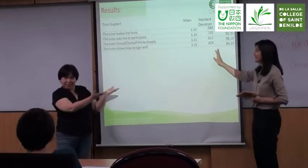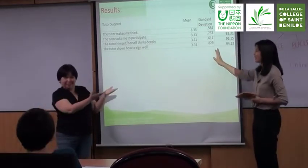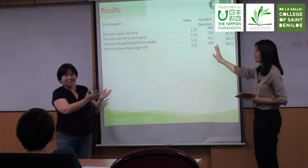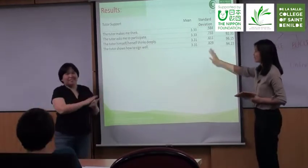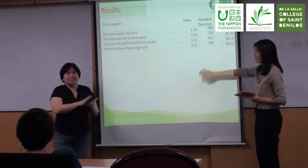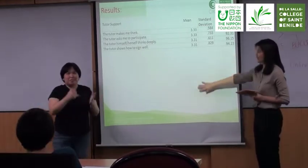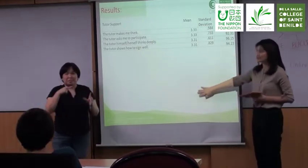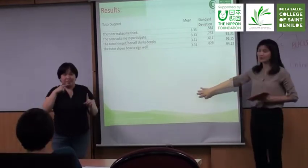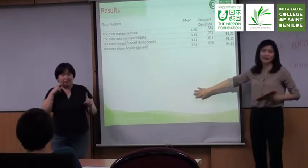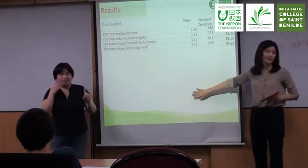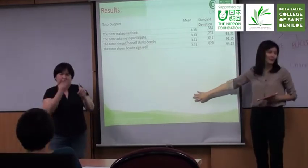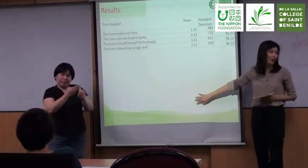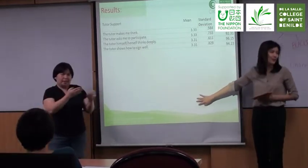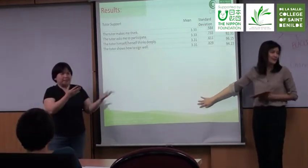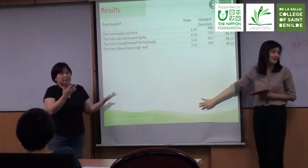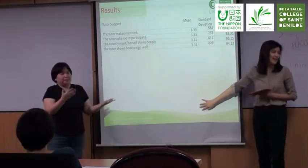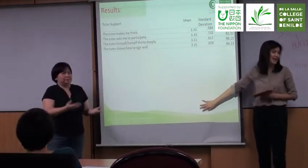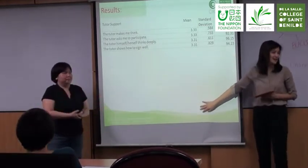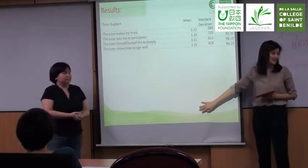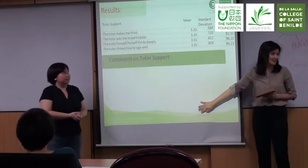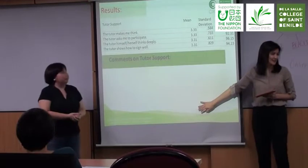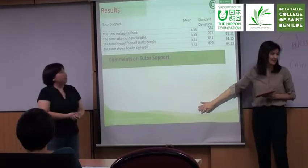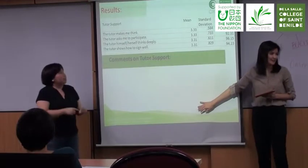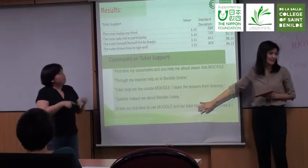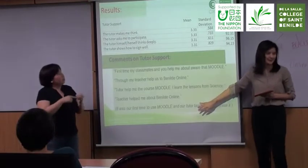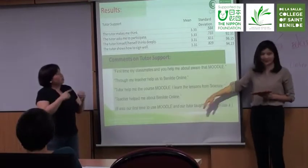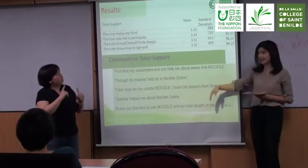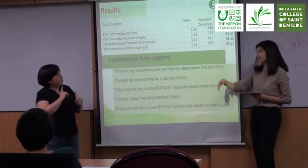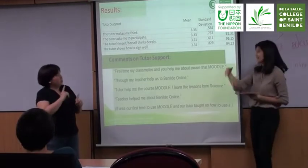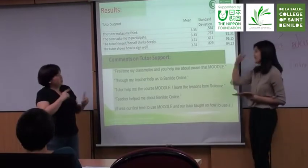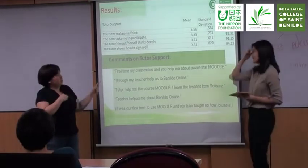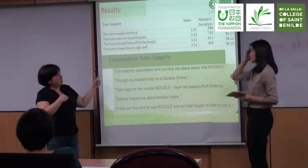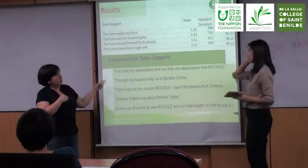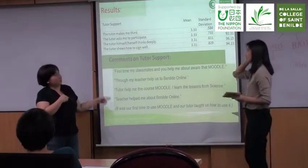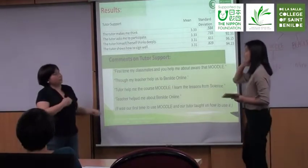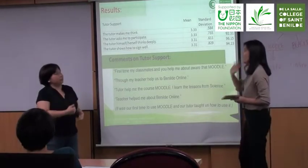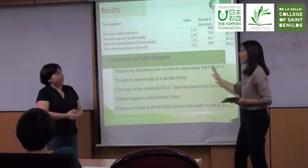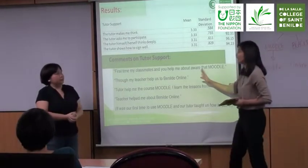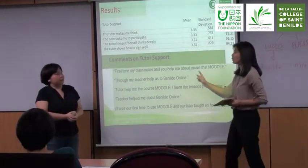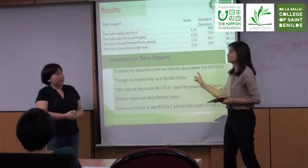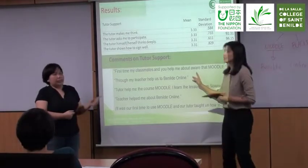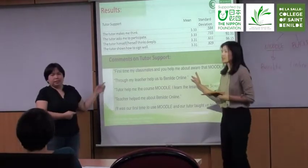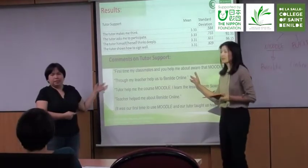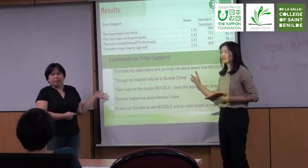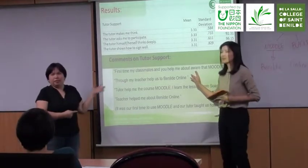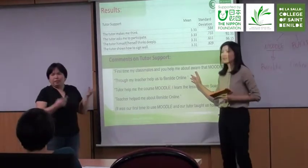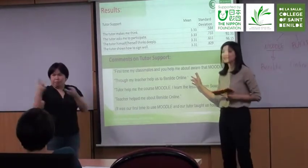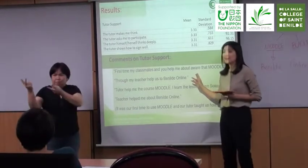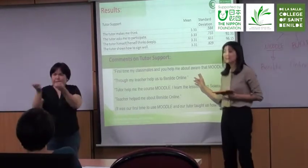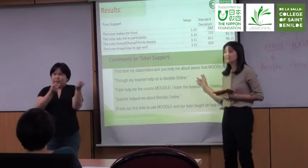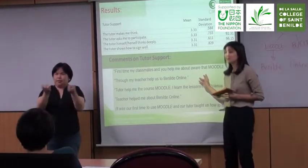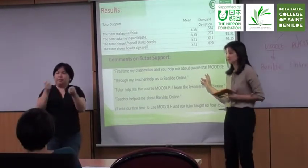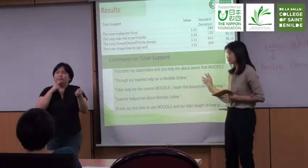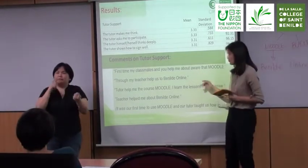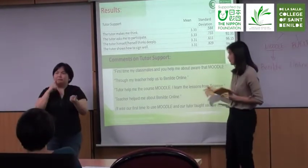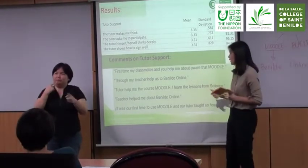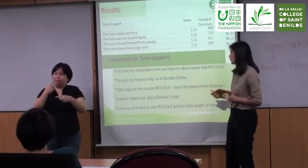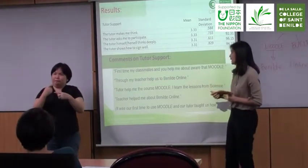But I'm referring to the comments na lang. Okay, so I quoted them